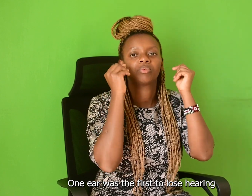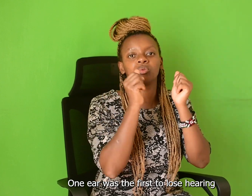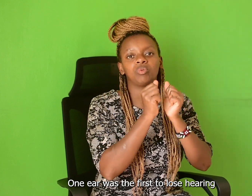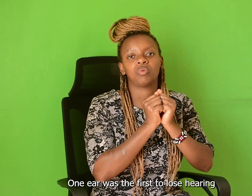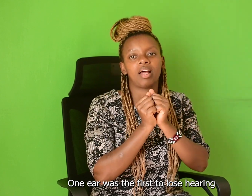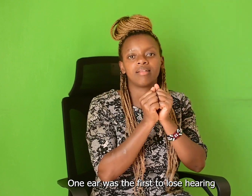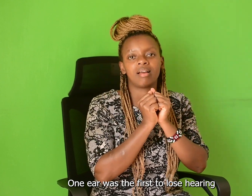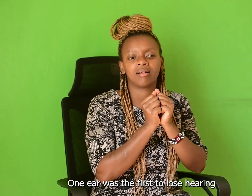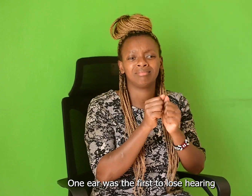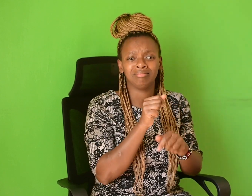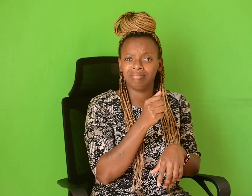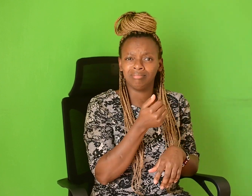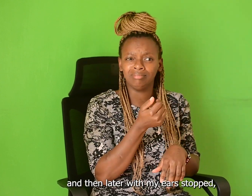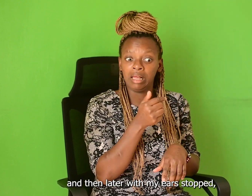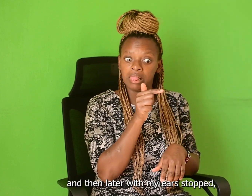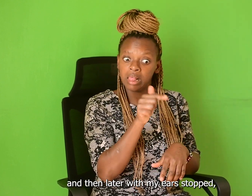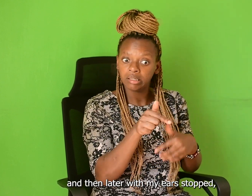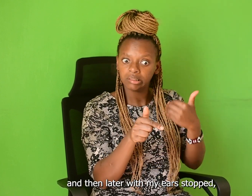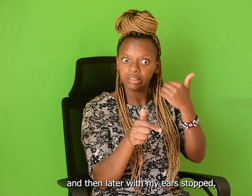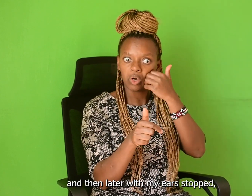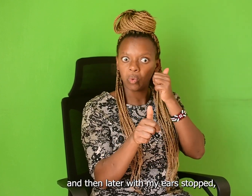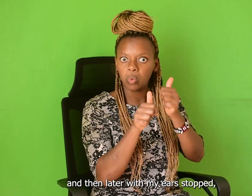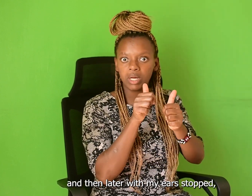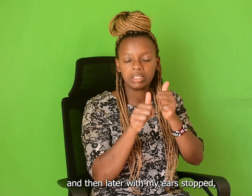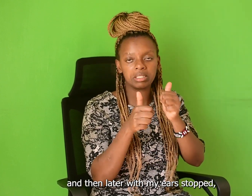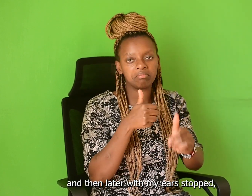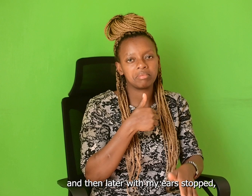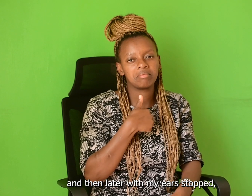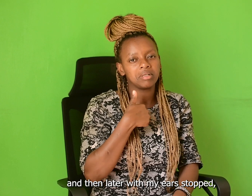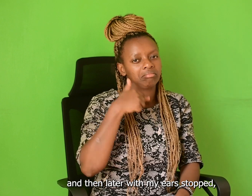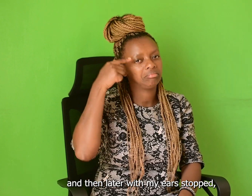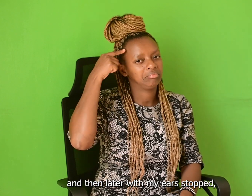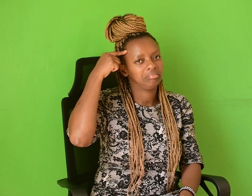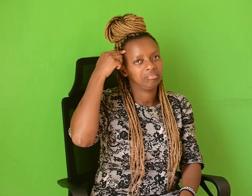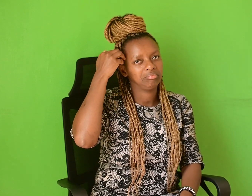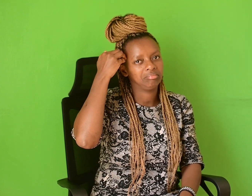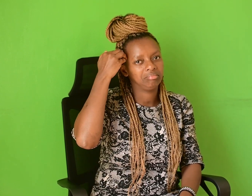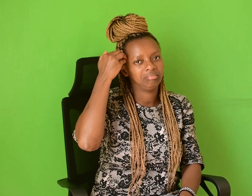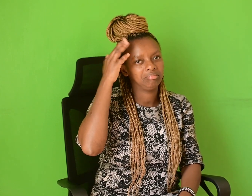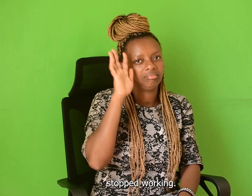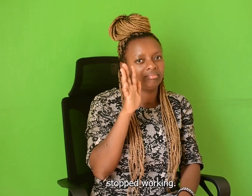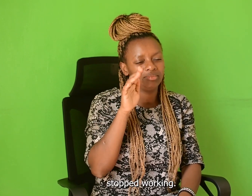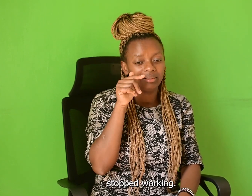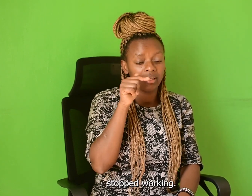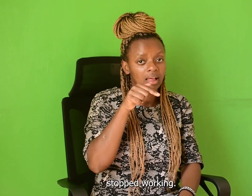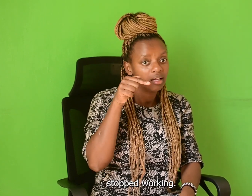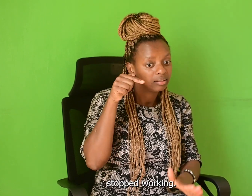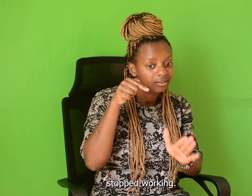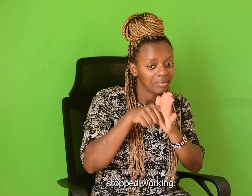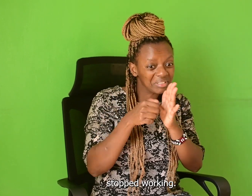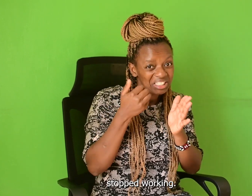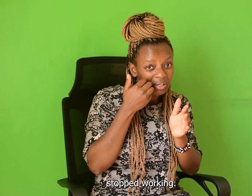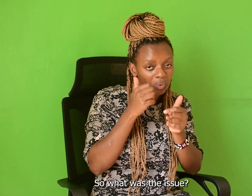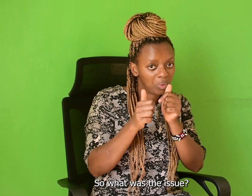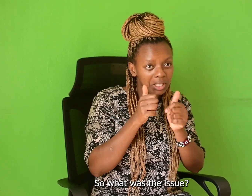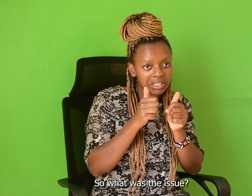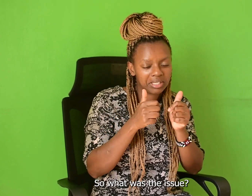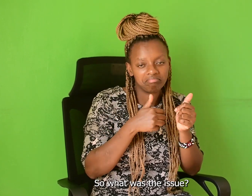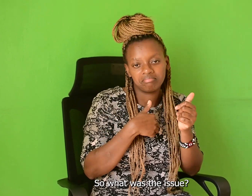to lose hearing, and then later both my ears stopped working. So what